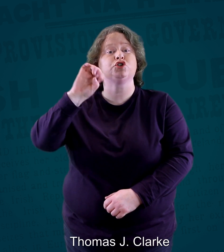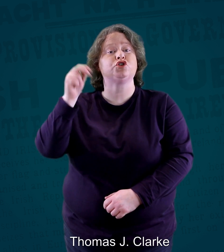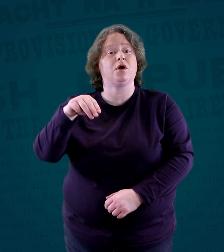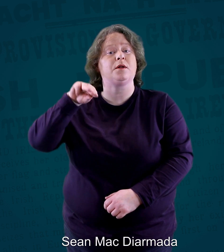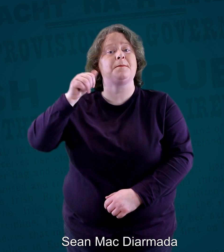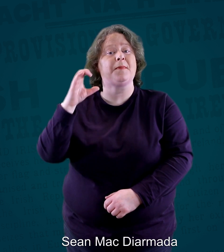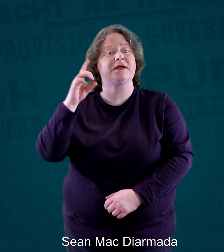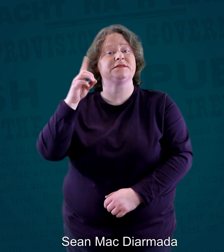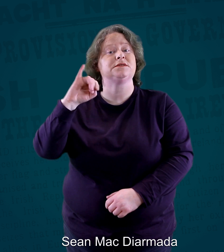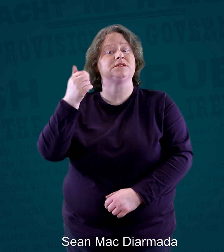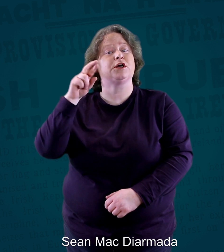Sean McDiarmid,